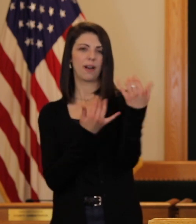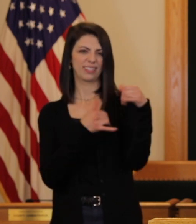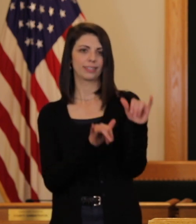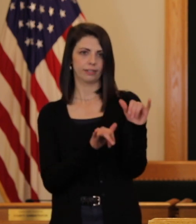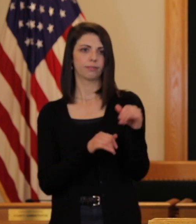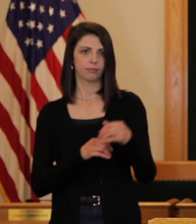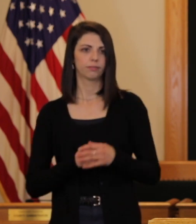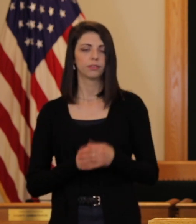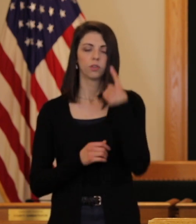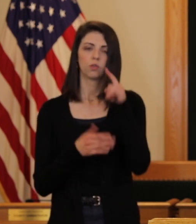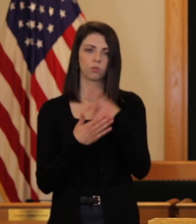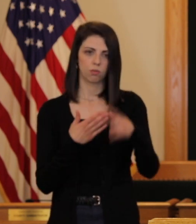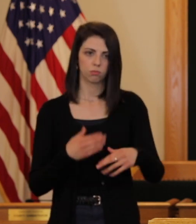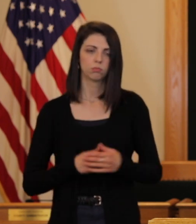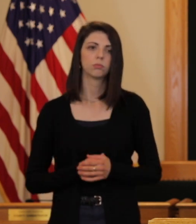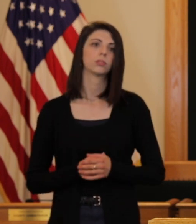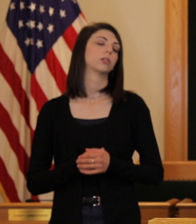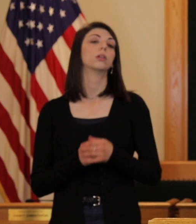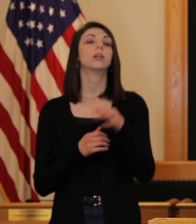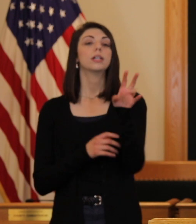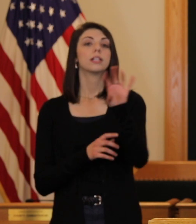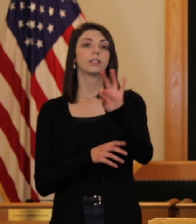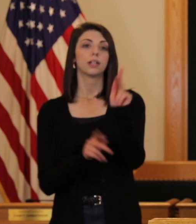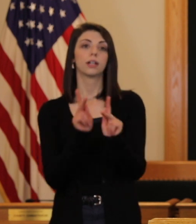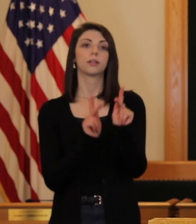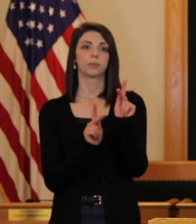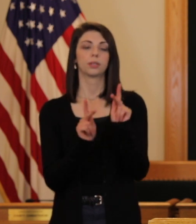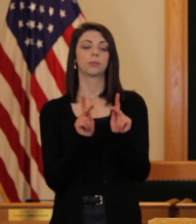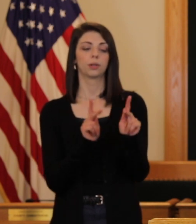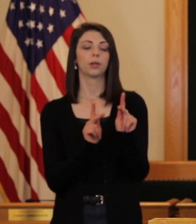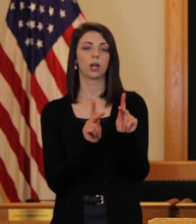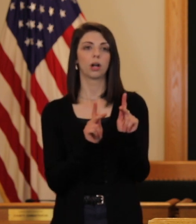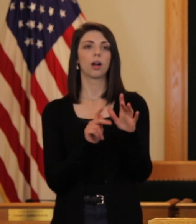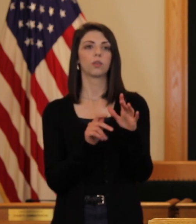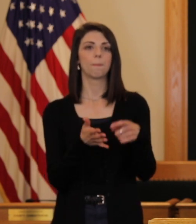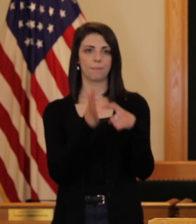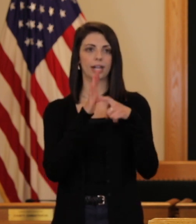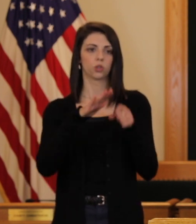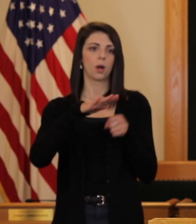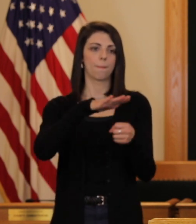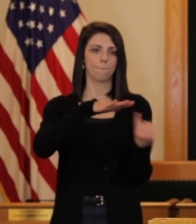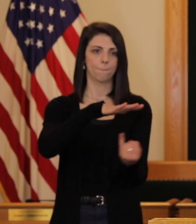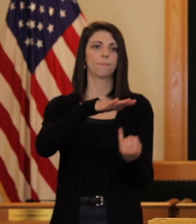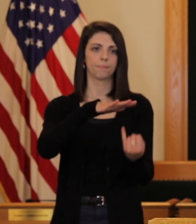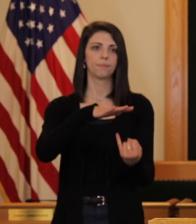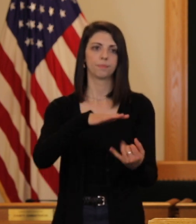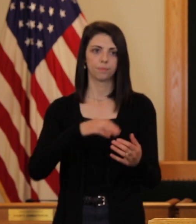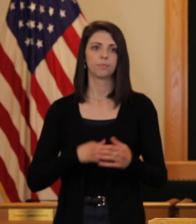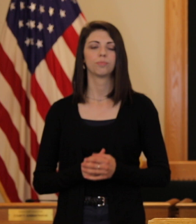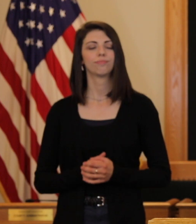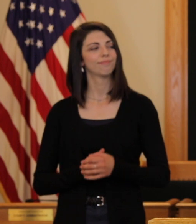results. Currently, we have 79 residents under mandatory isolation or